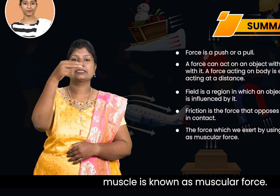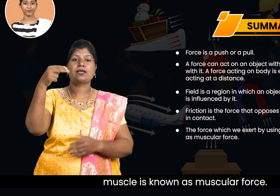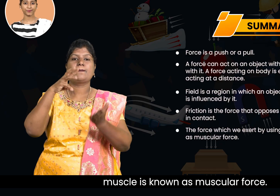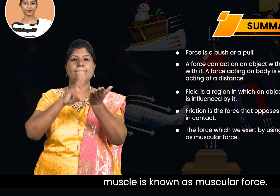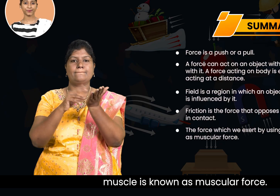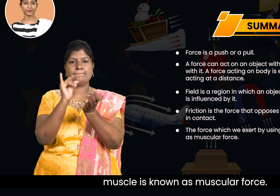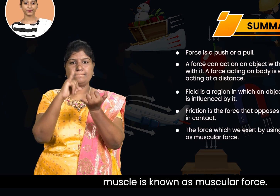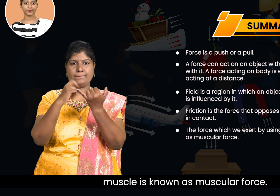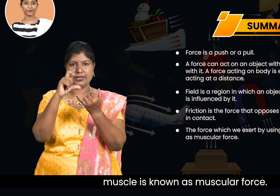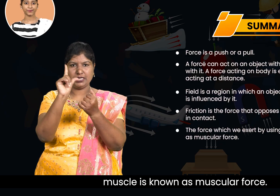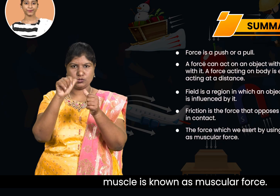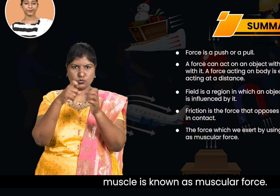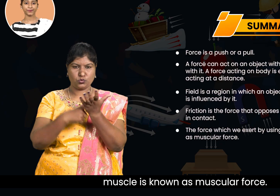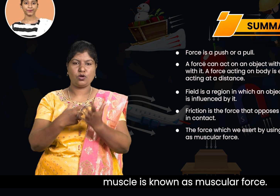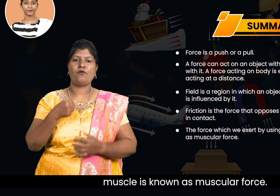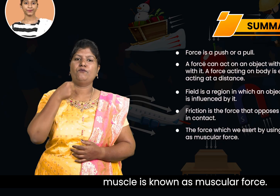force.